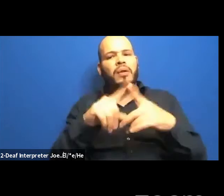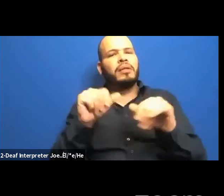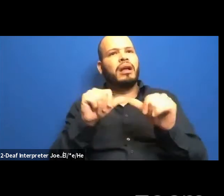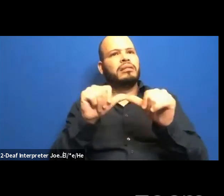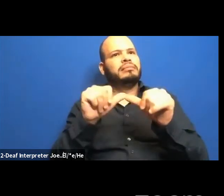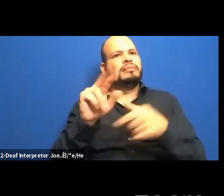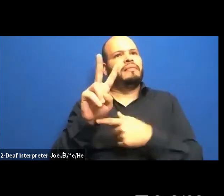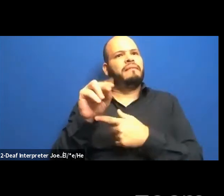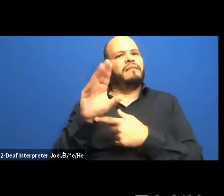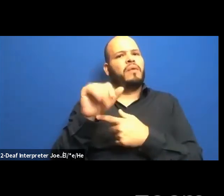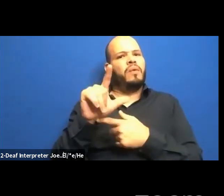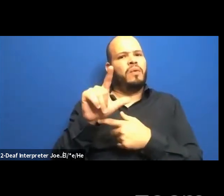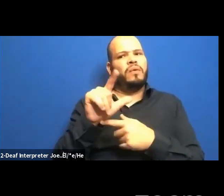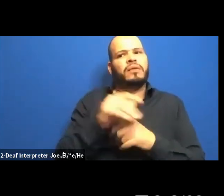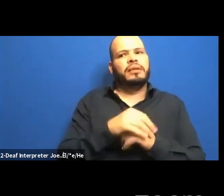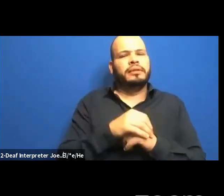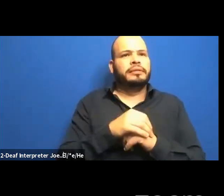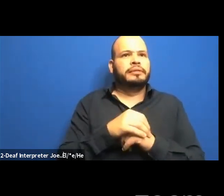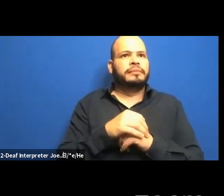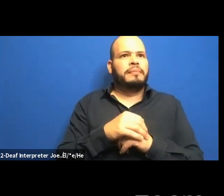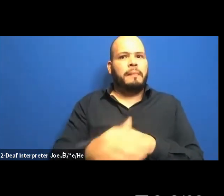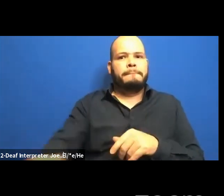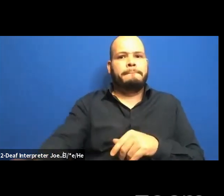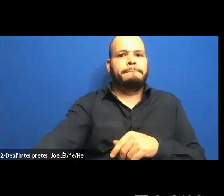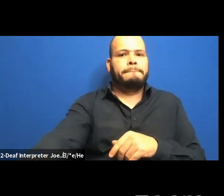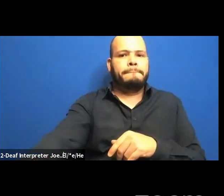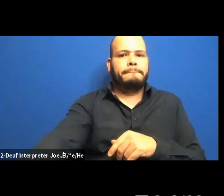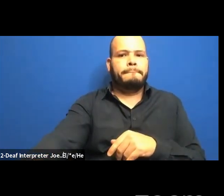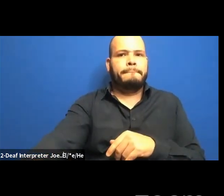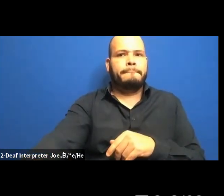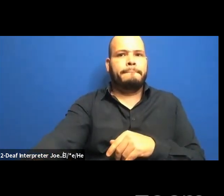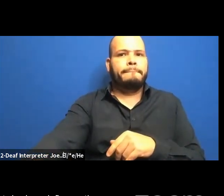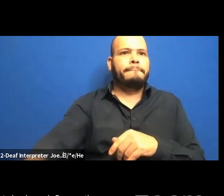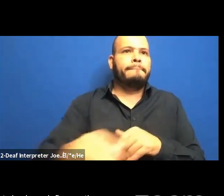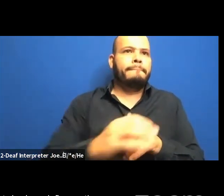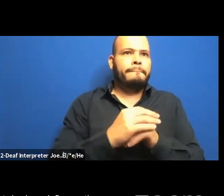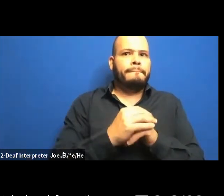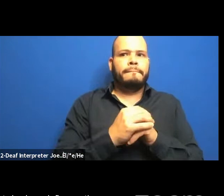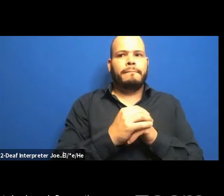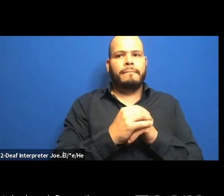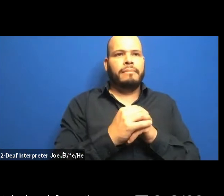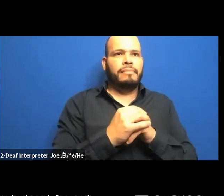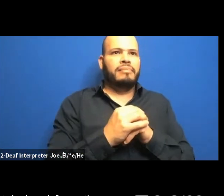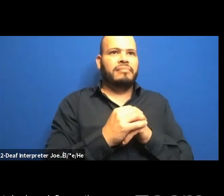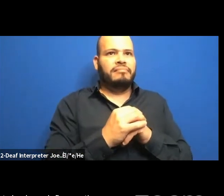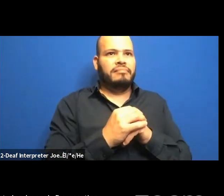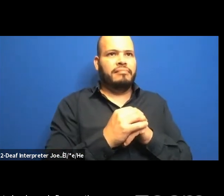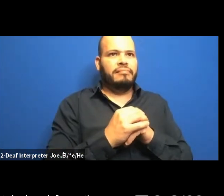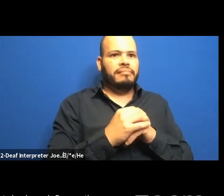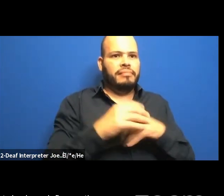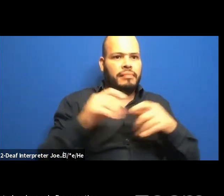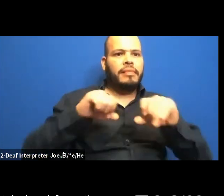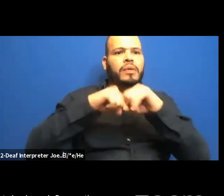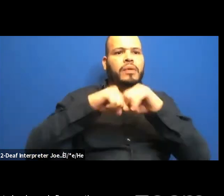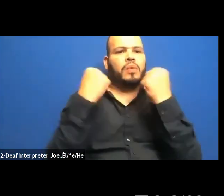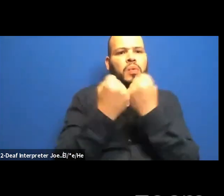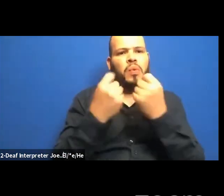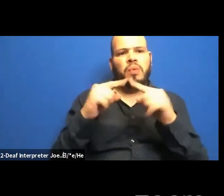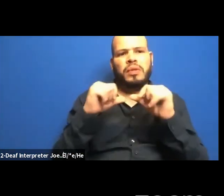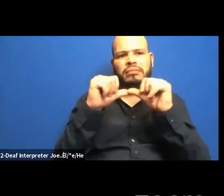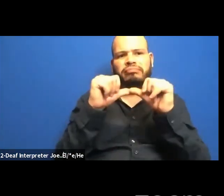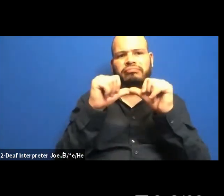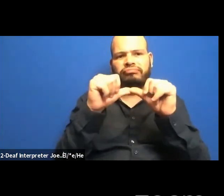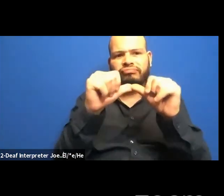work with in particular, they rarely ever come with a problem without a solution. Anytime they have an issue with something, they also come to